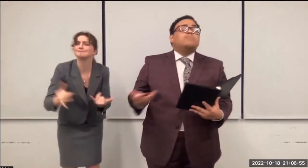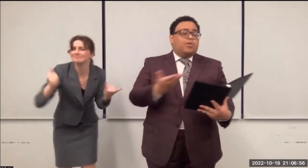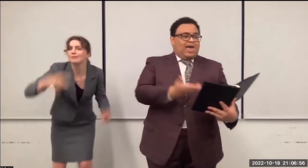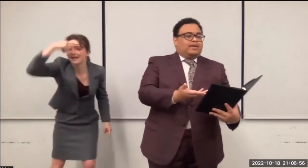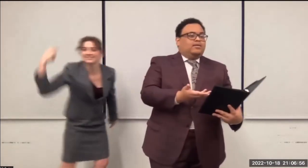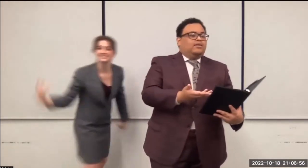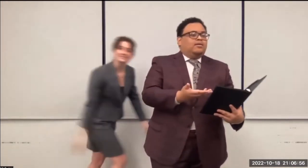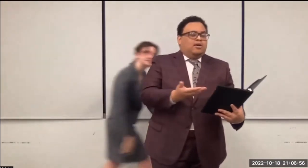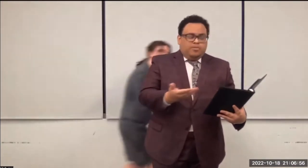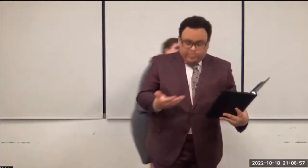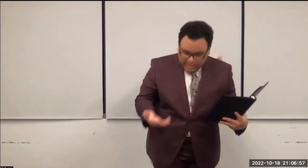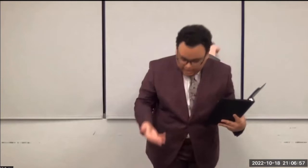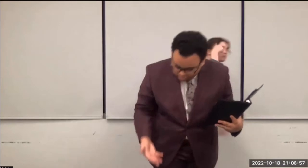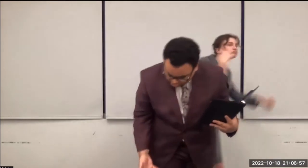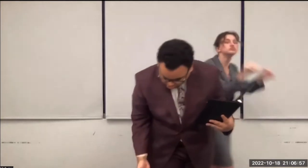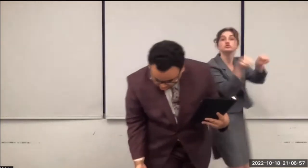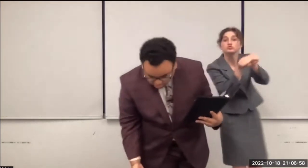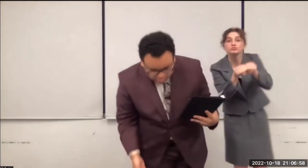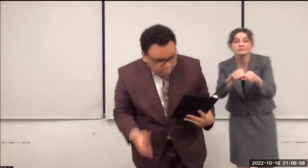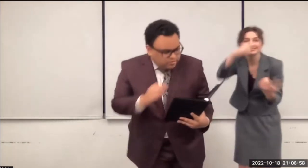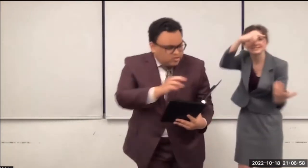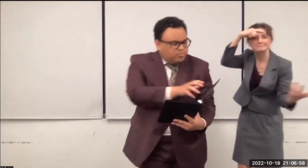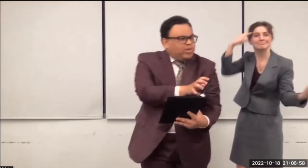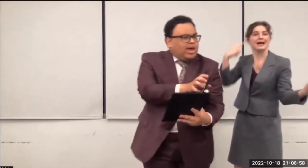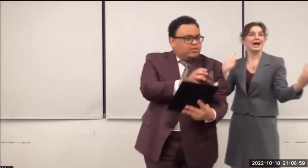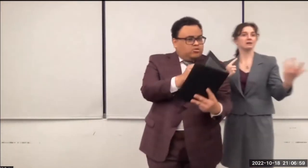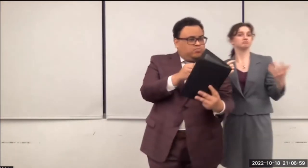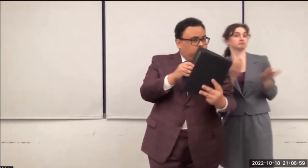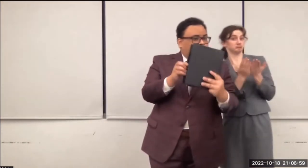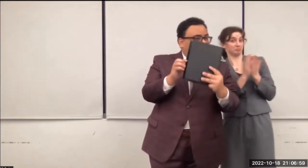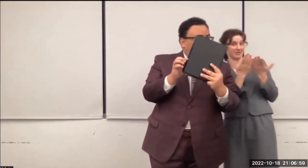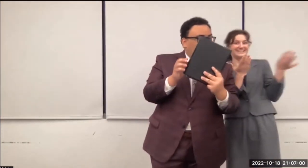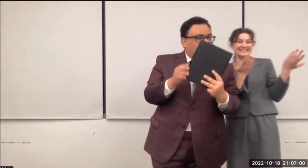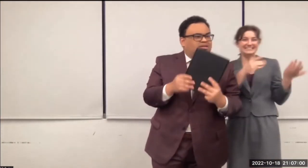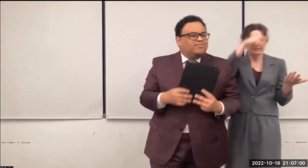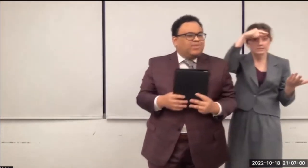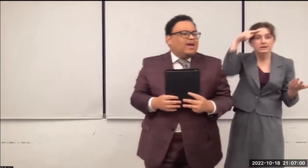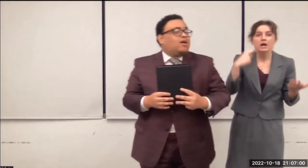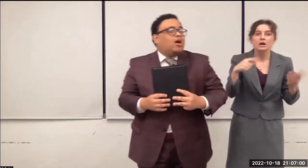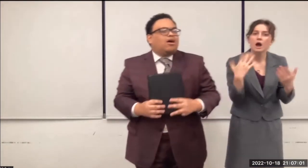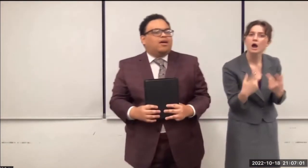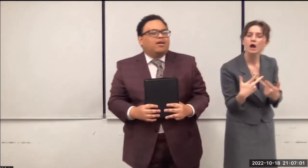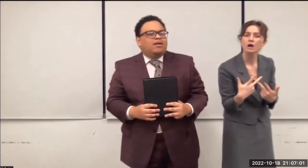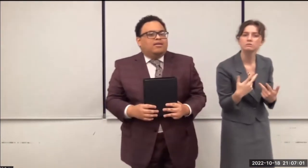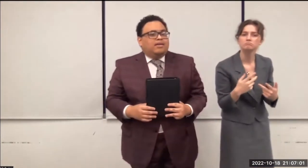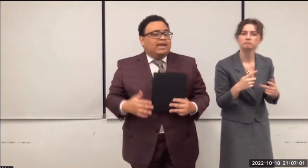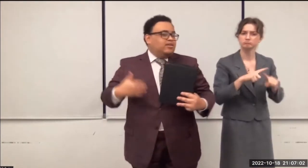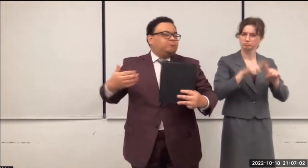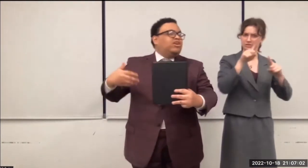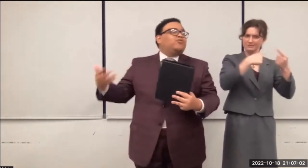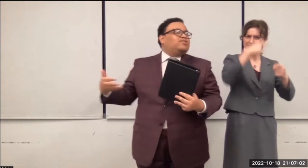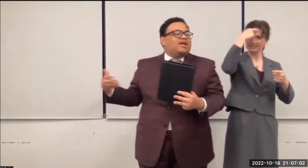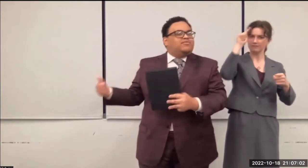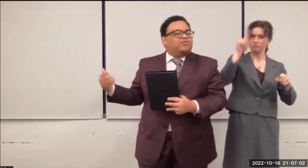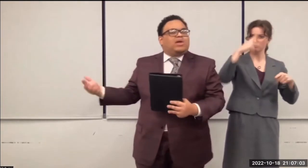black. Black shoes, black book, black car, and a different sign for black